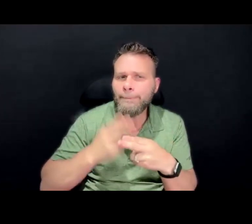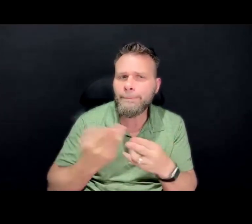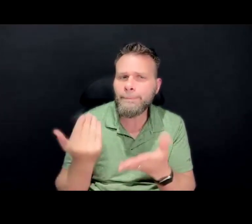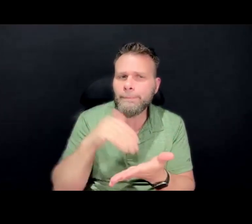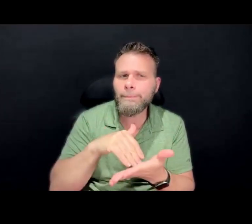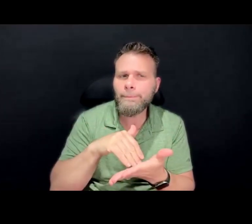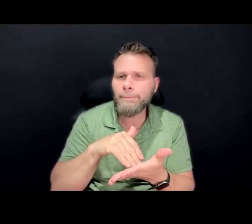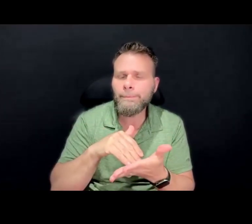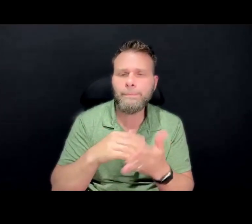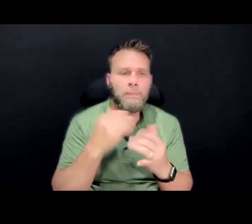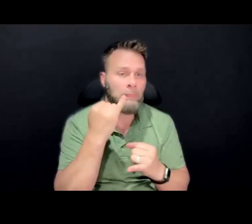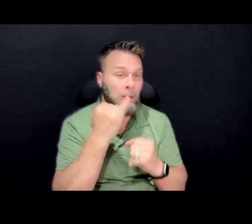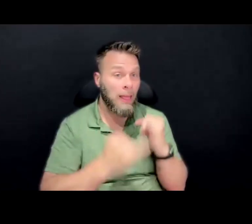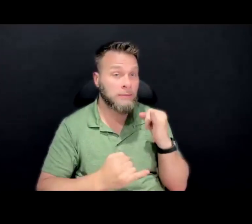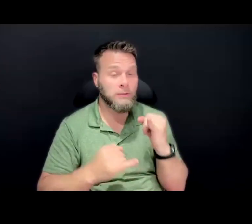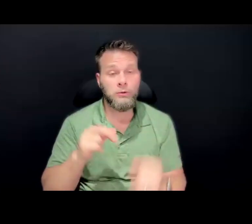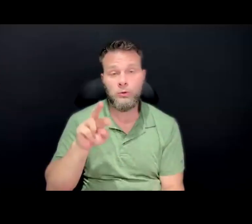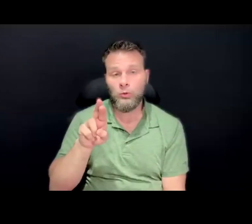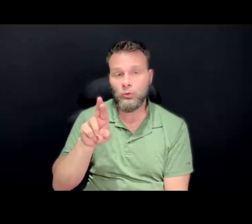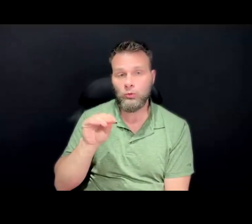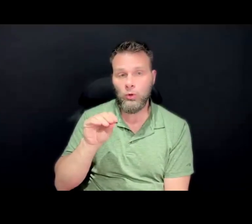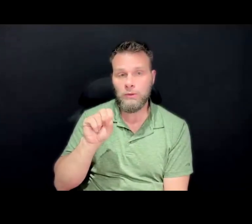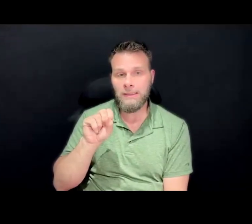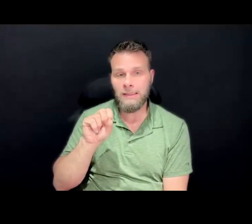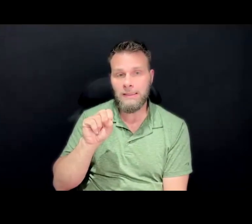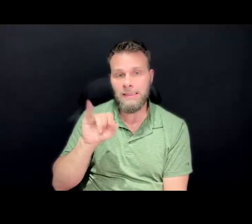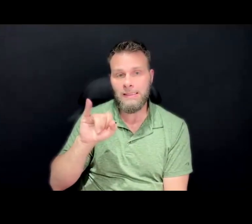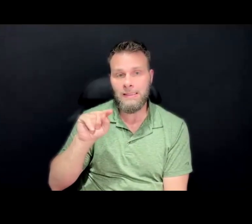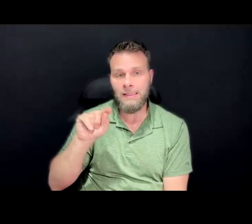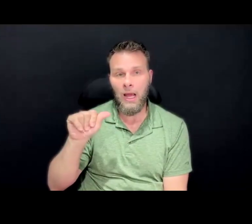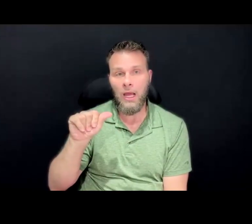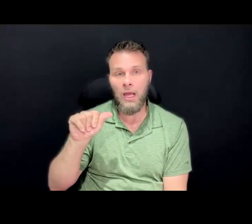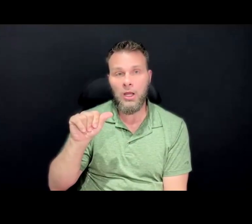The last name was Rosita Dubrius.